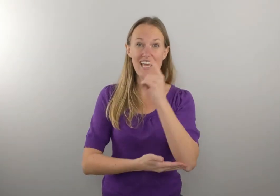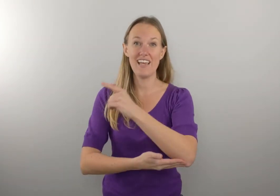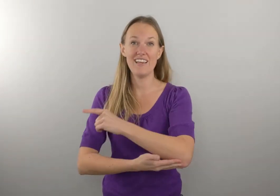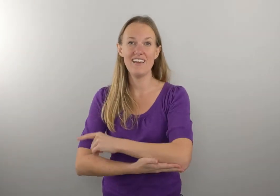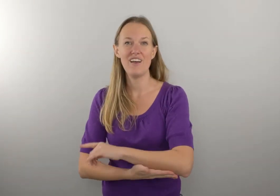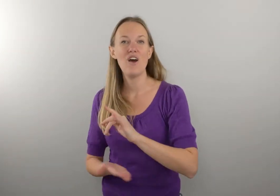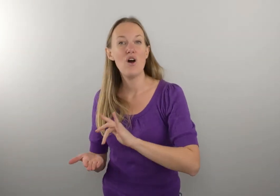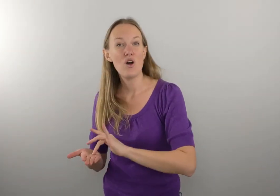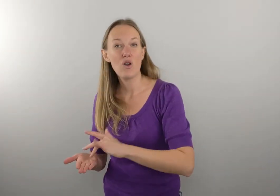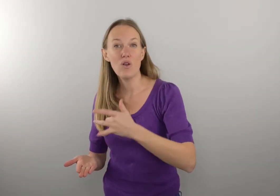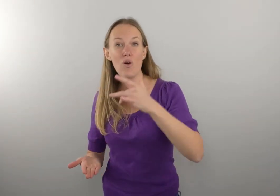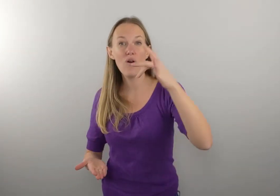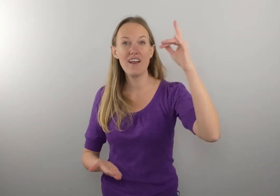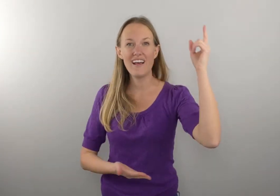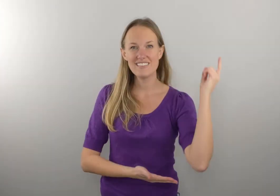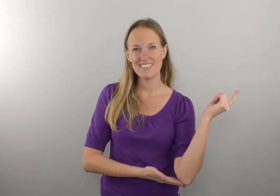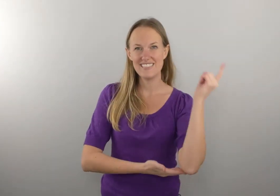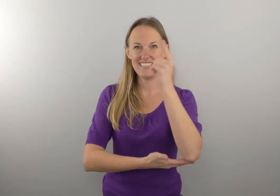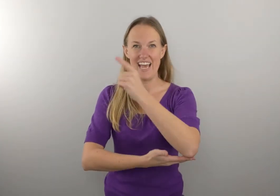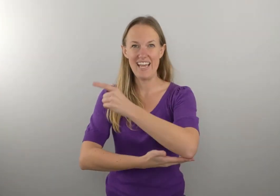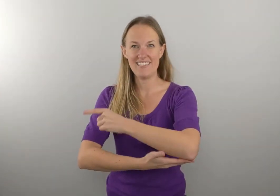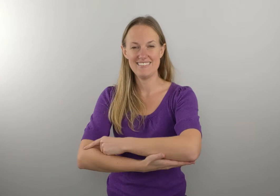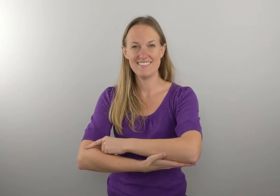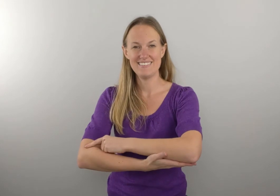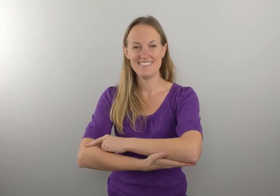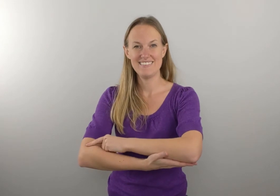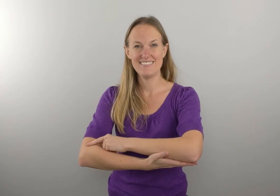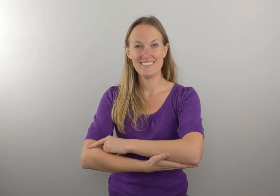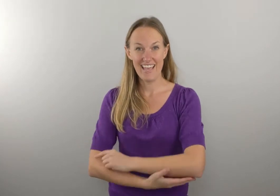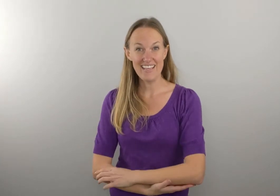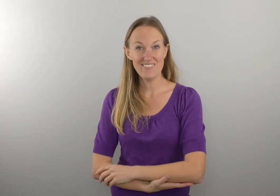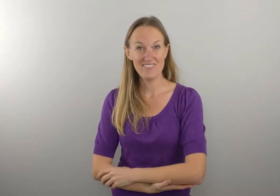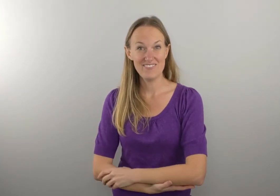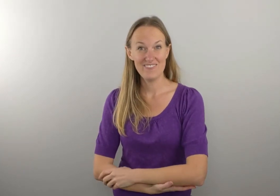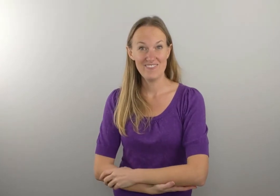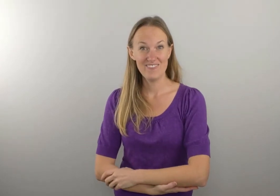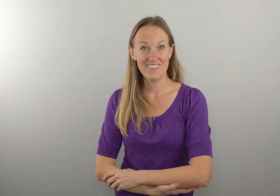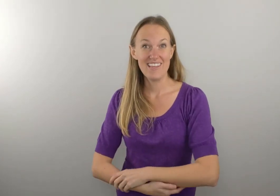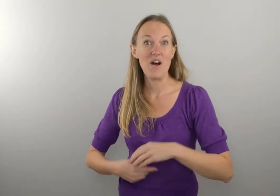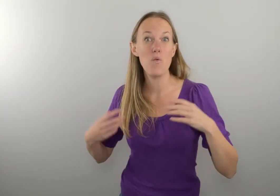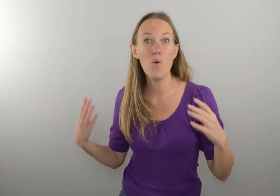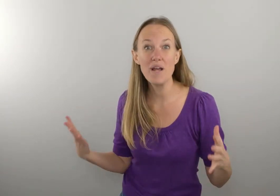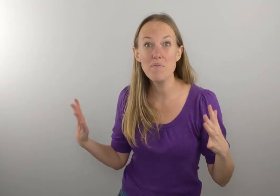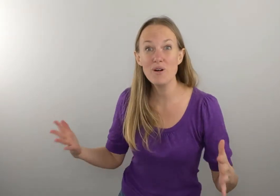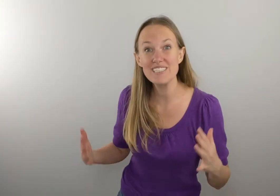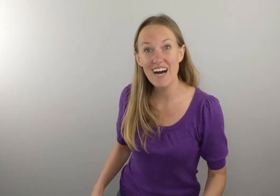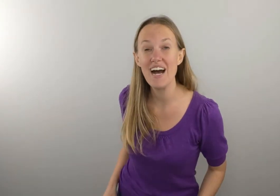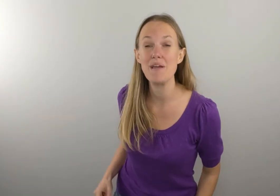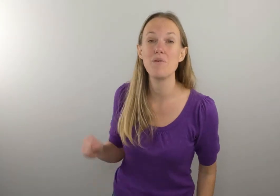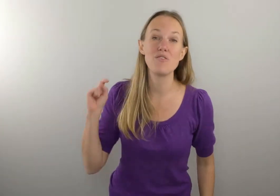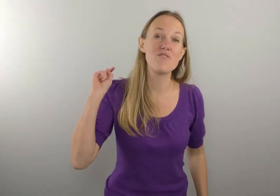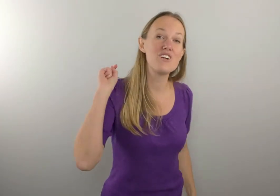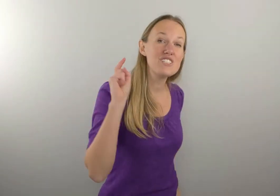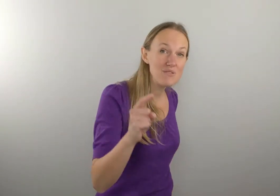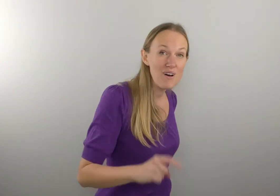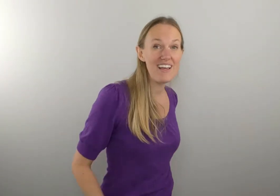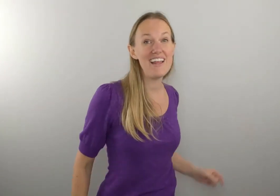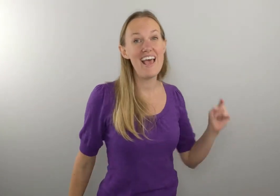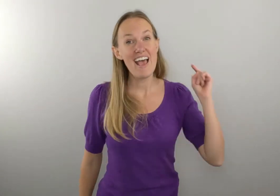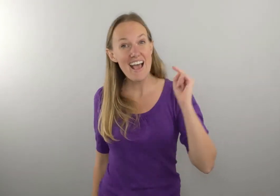day, glorious day. Okay? Now, one more time, both verse 1 and